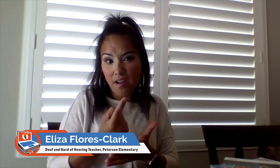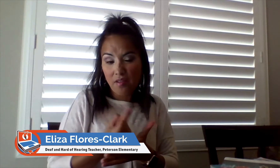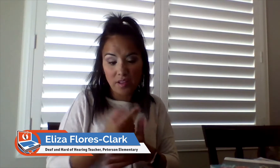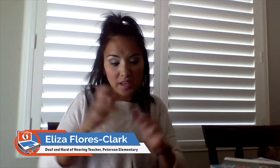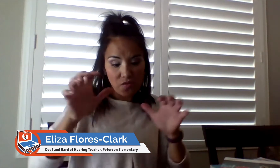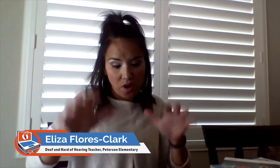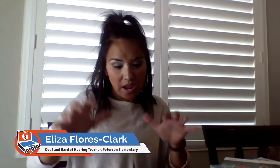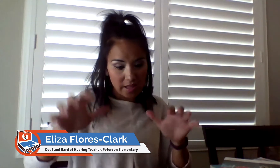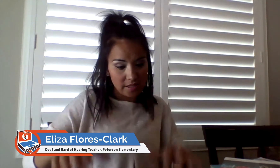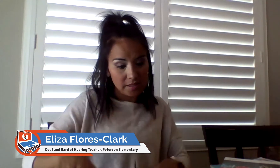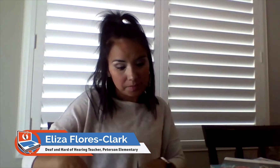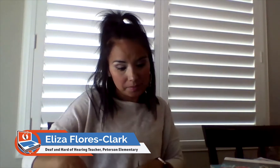Rarely rains.